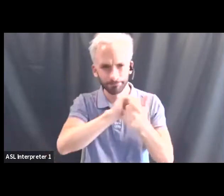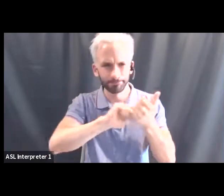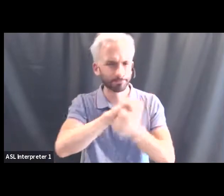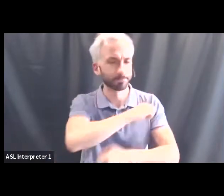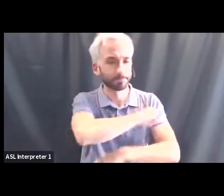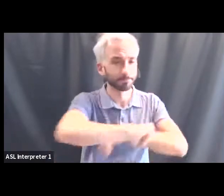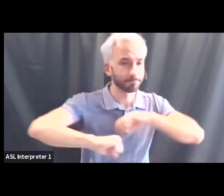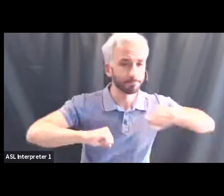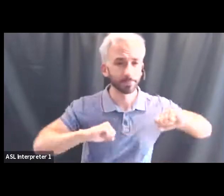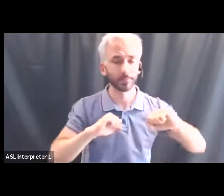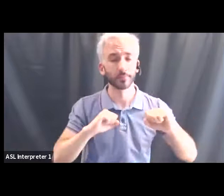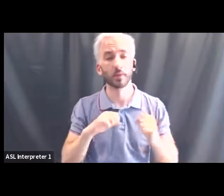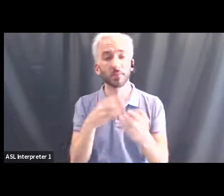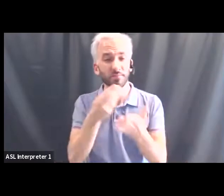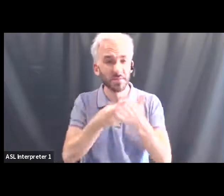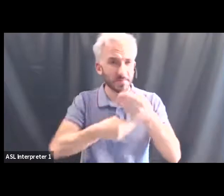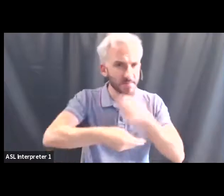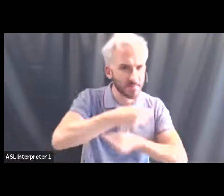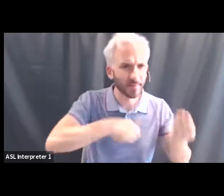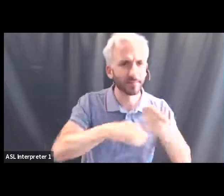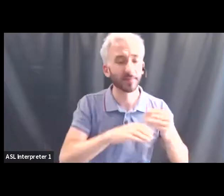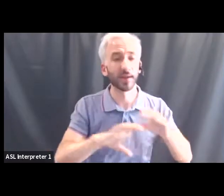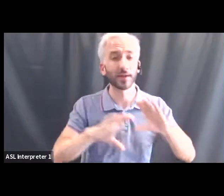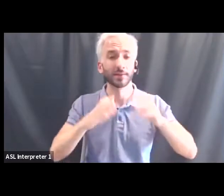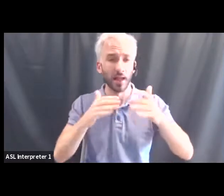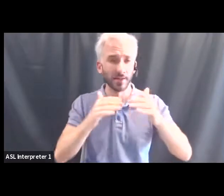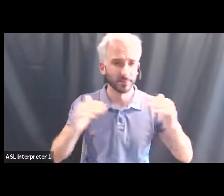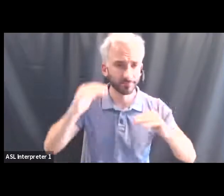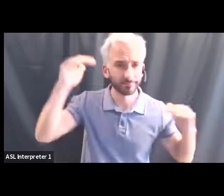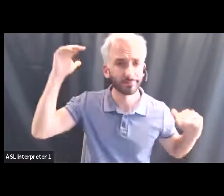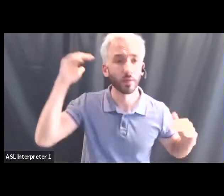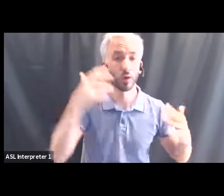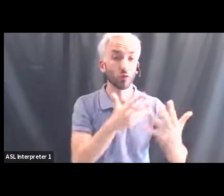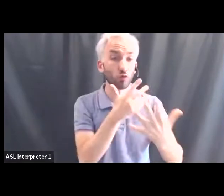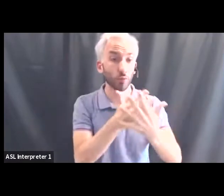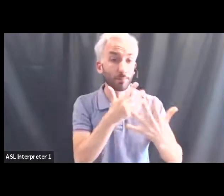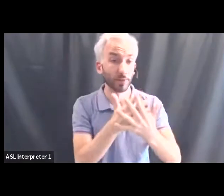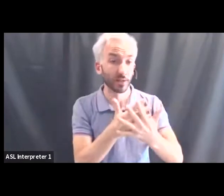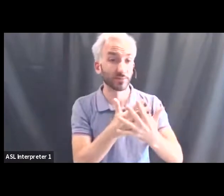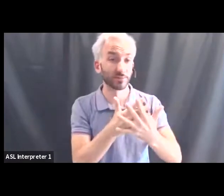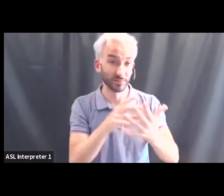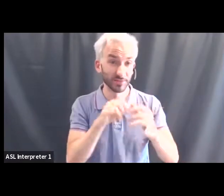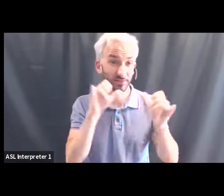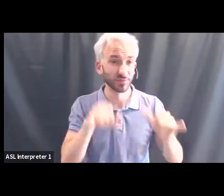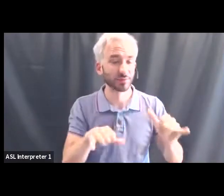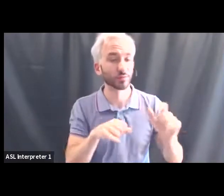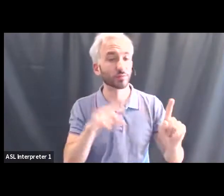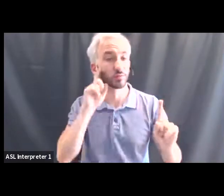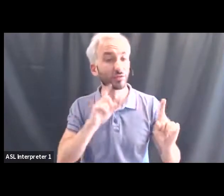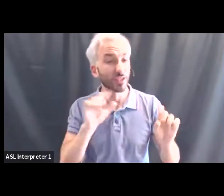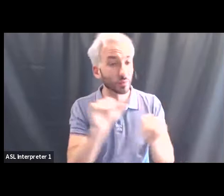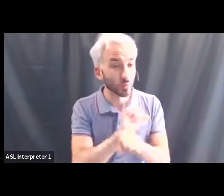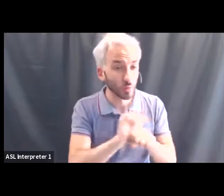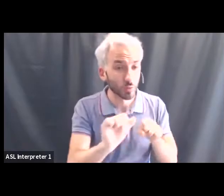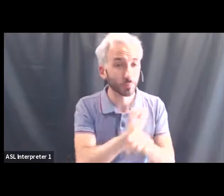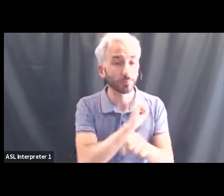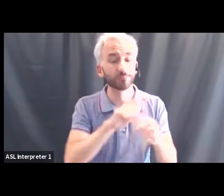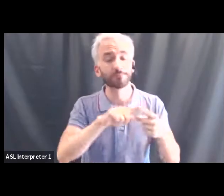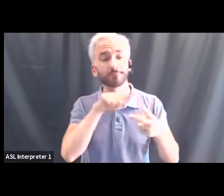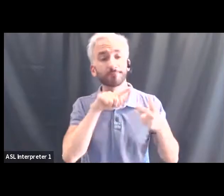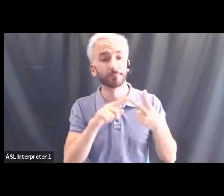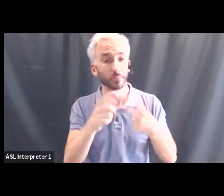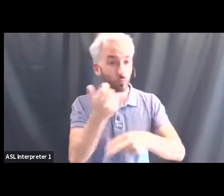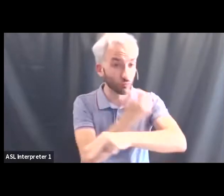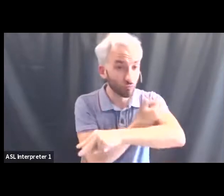the racist and the classist criminal justice system, including the criminalization of sex work and drugs, the